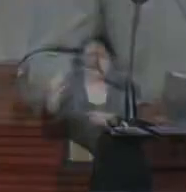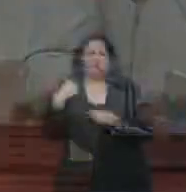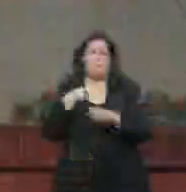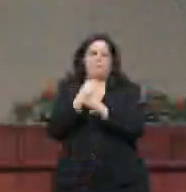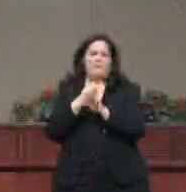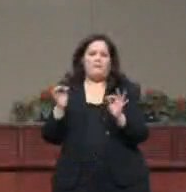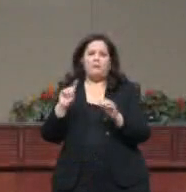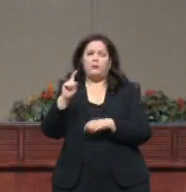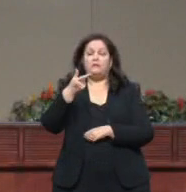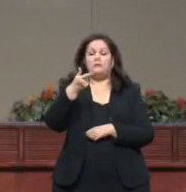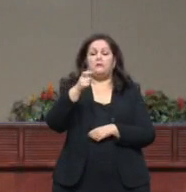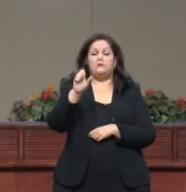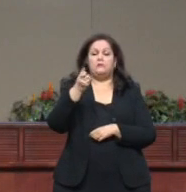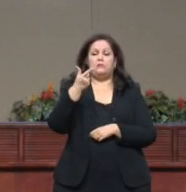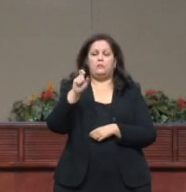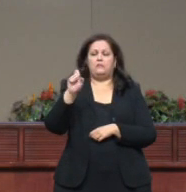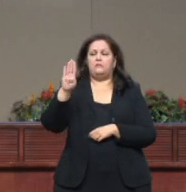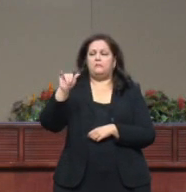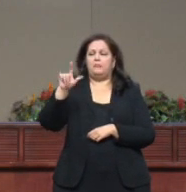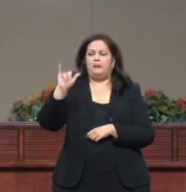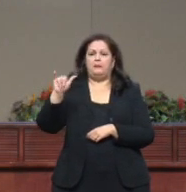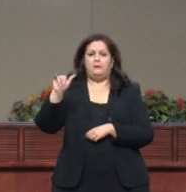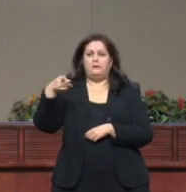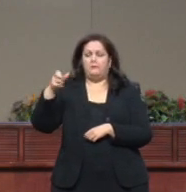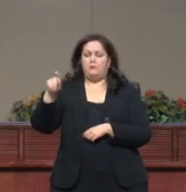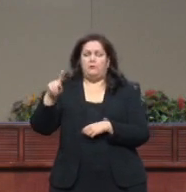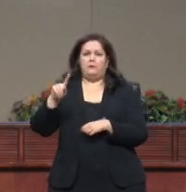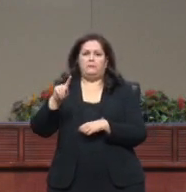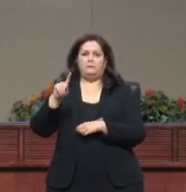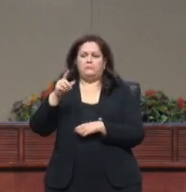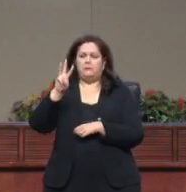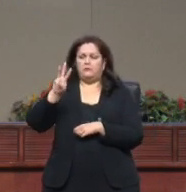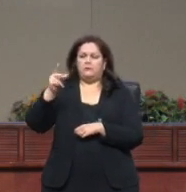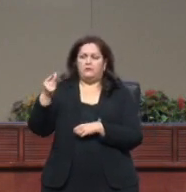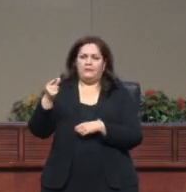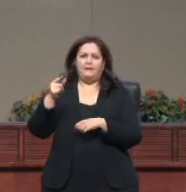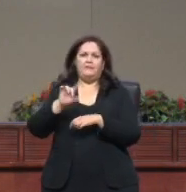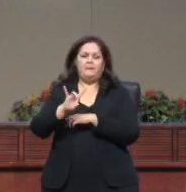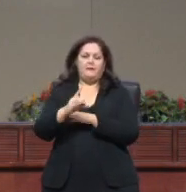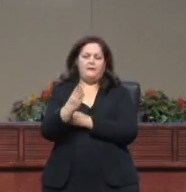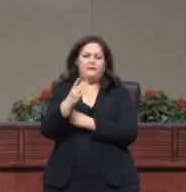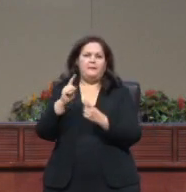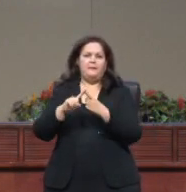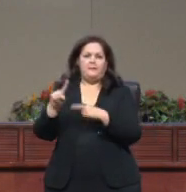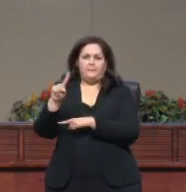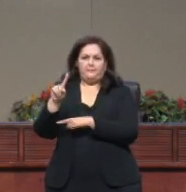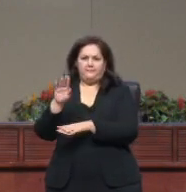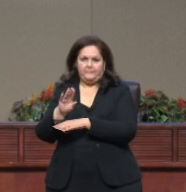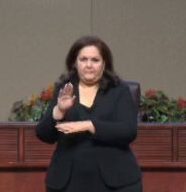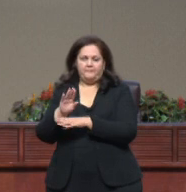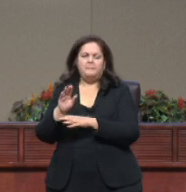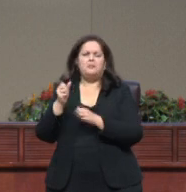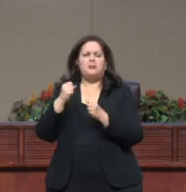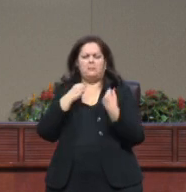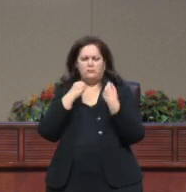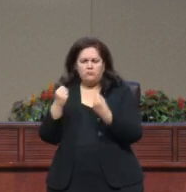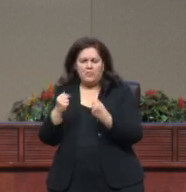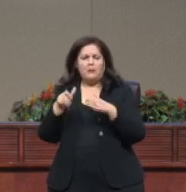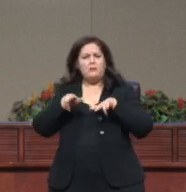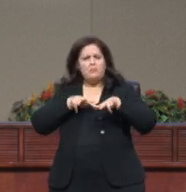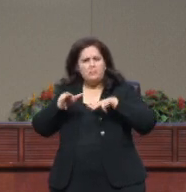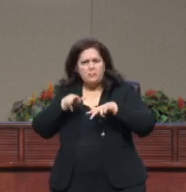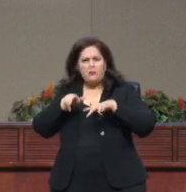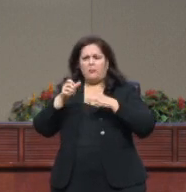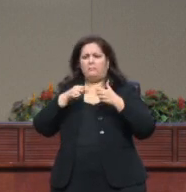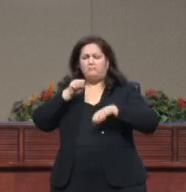Bailey Park in Winter Garden from 8 a.m. to 1 p.m. Drive-ups and walk-ups are also welcome at that